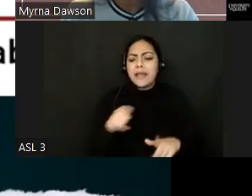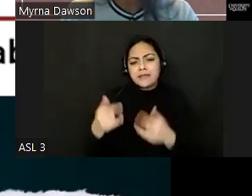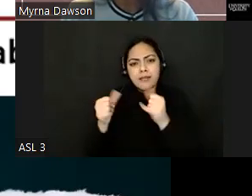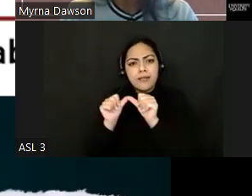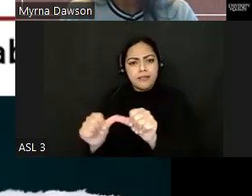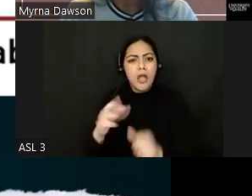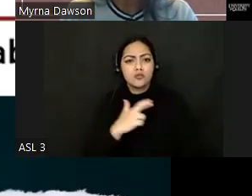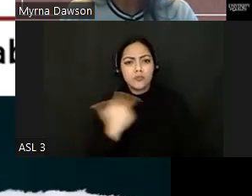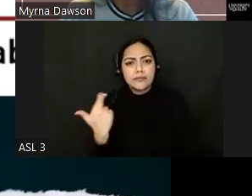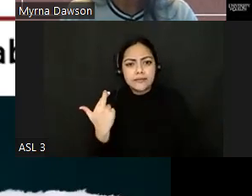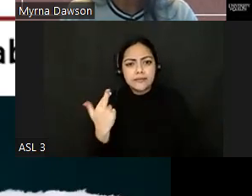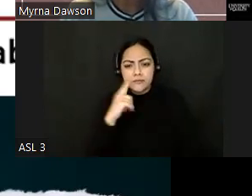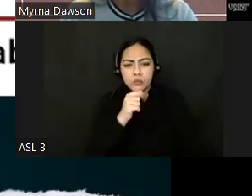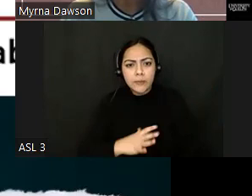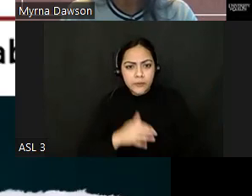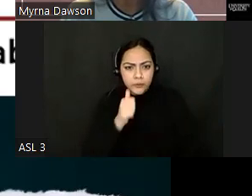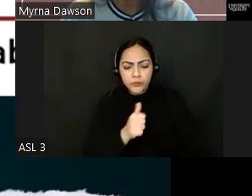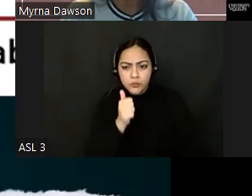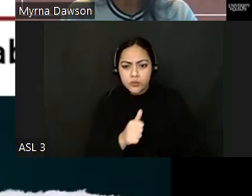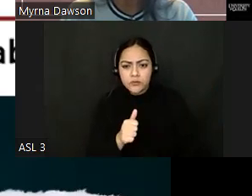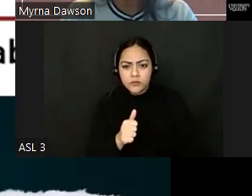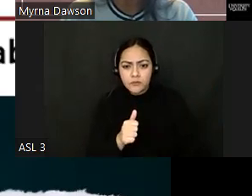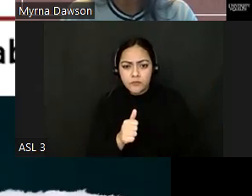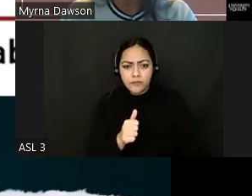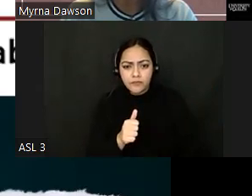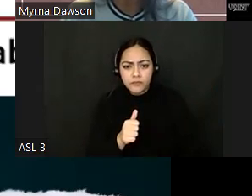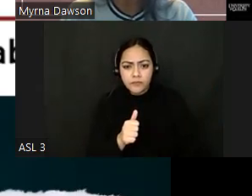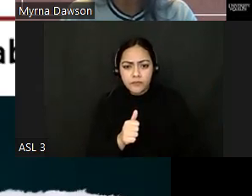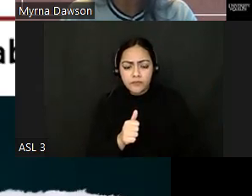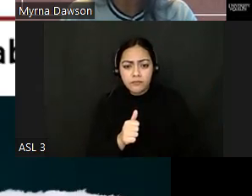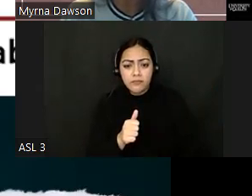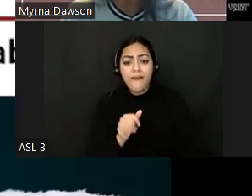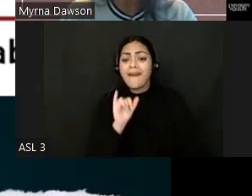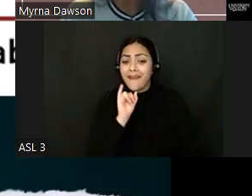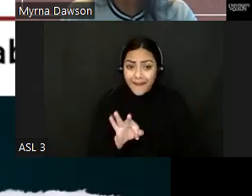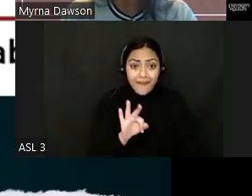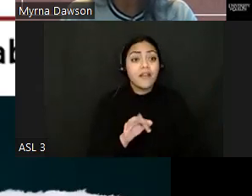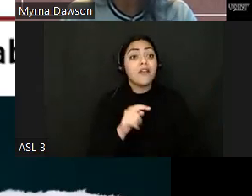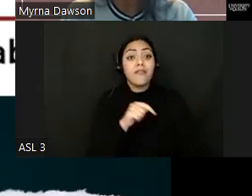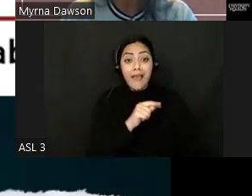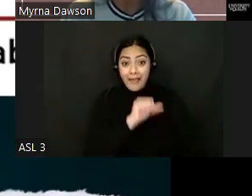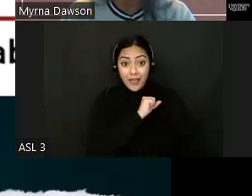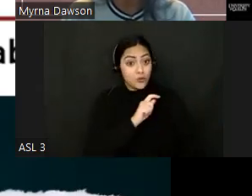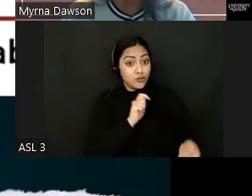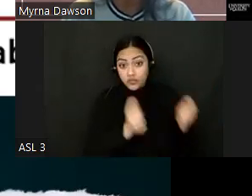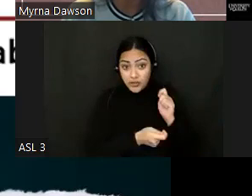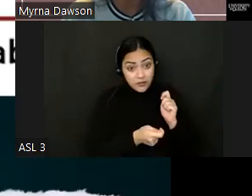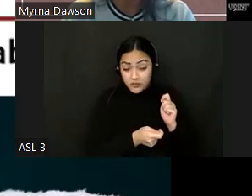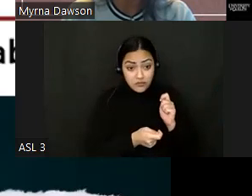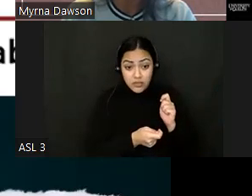If this doesn't occur, addressing these negative attitudes, progress on paper, but not in reality, will